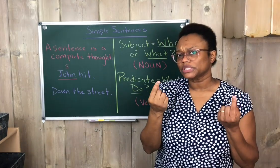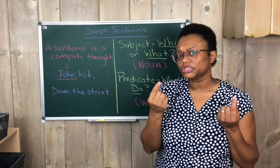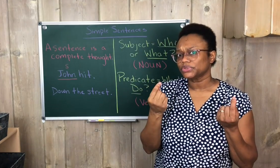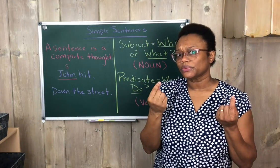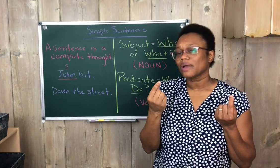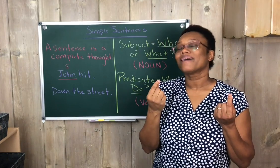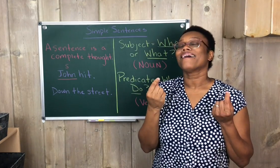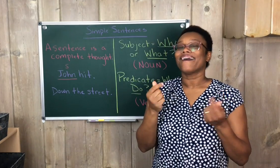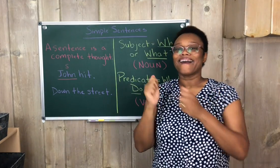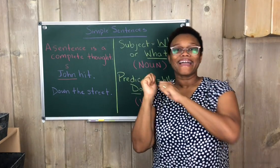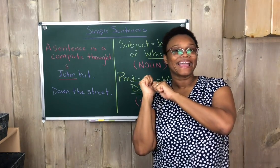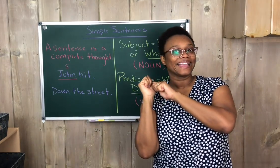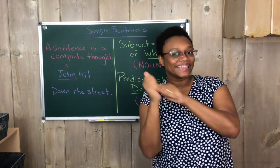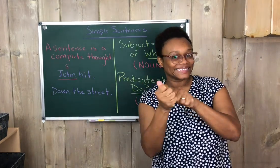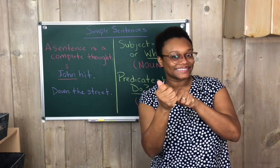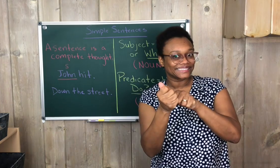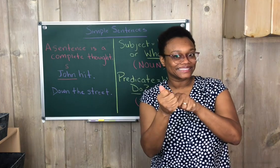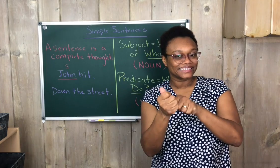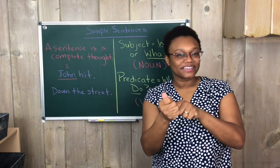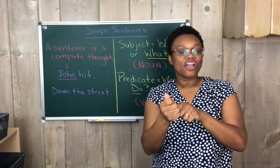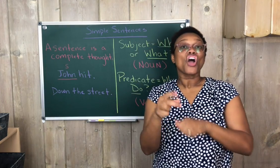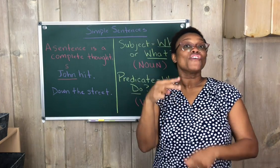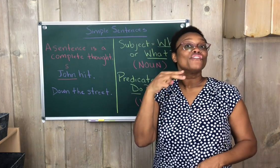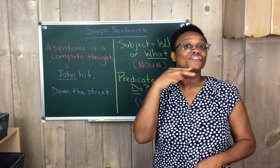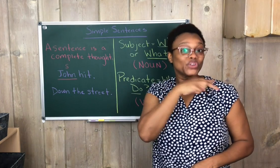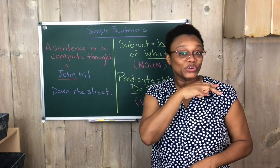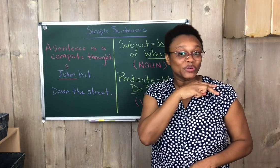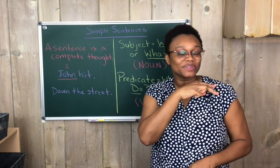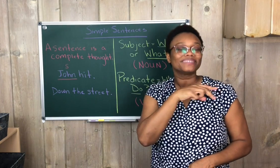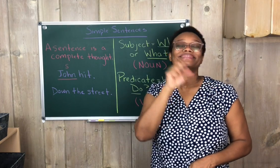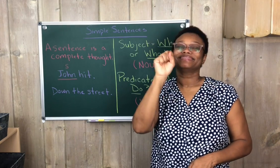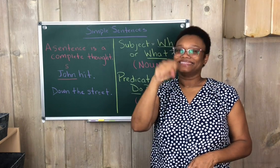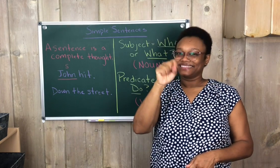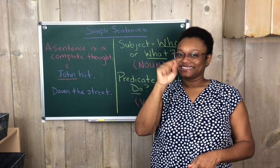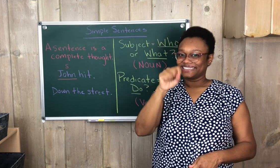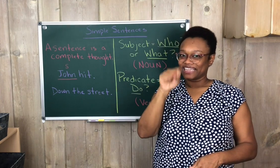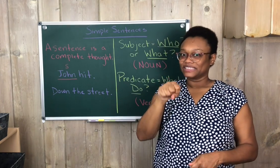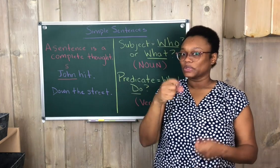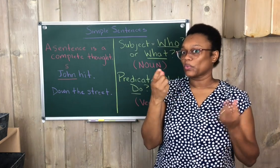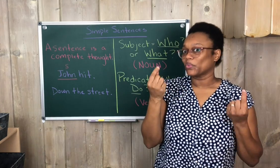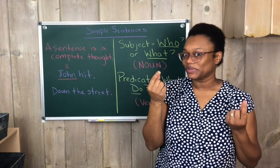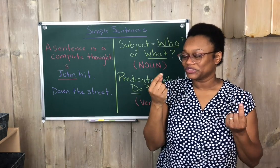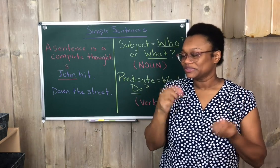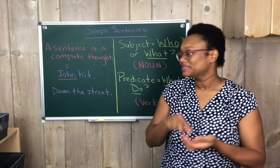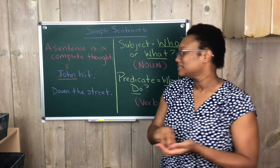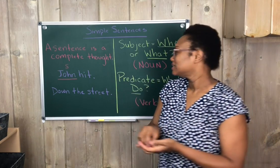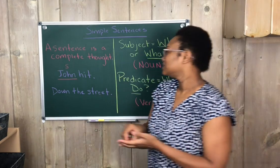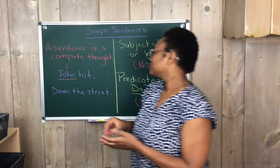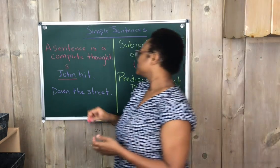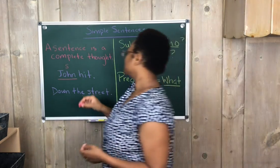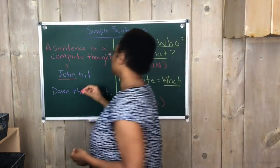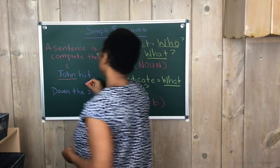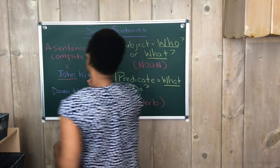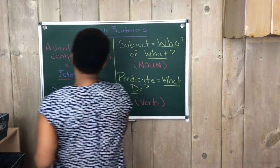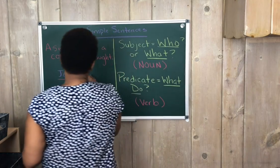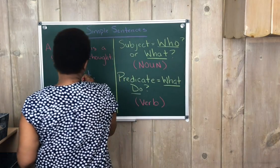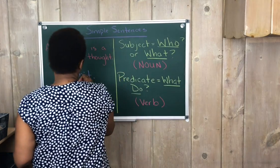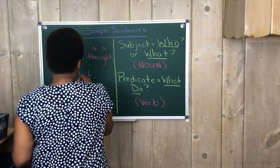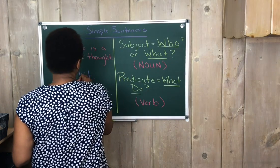And what did John do? He hit. That's the verb. It has the what do.